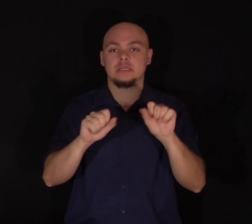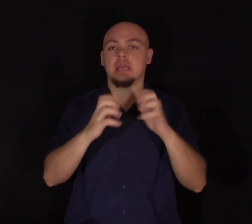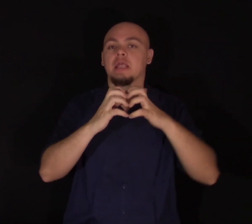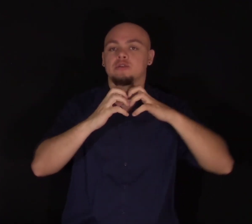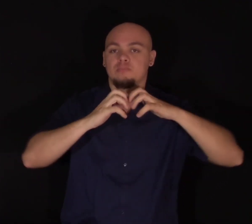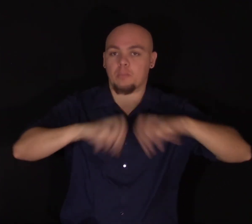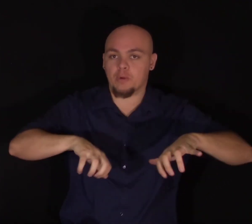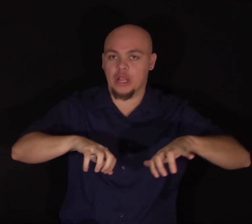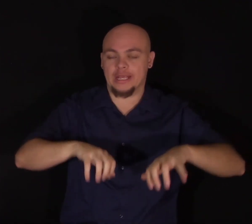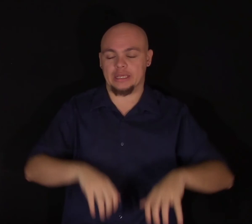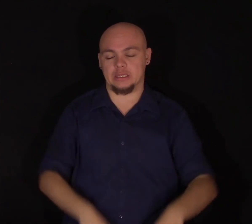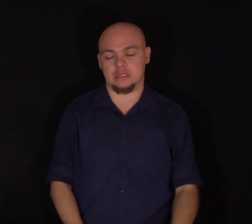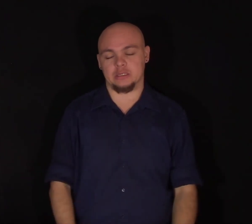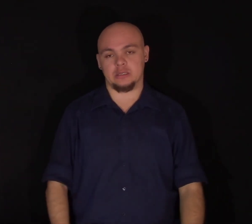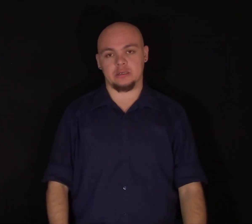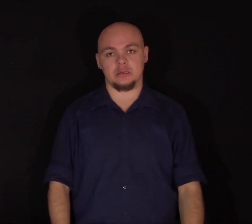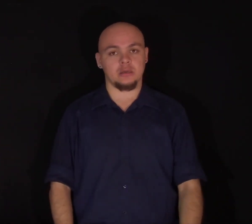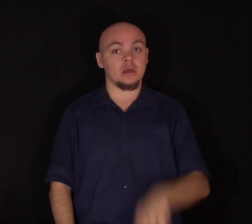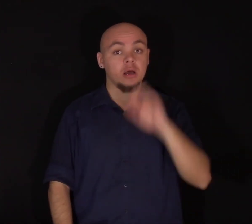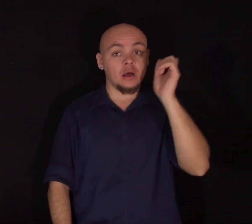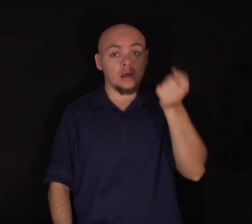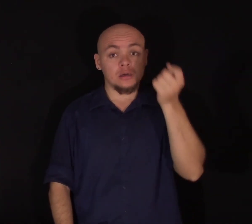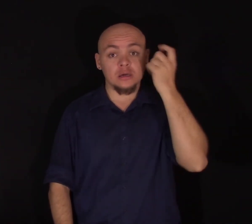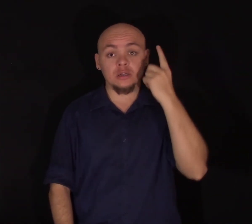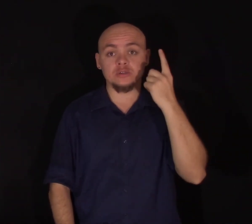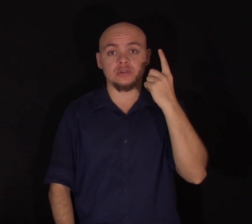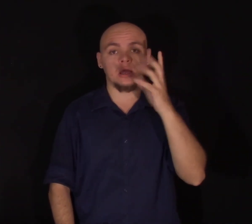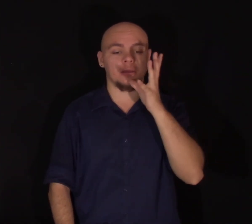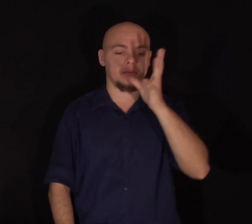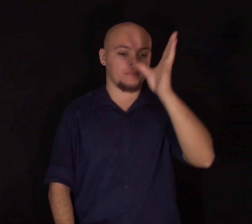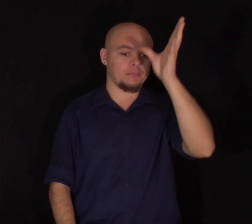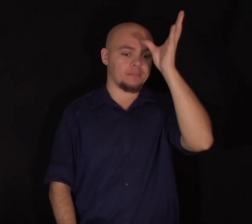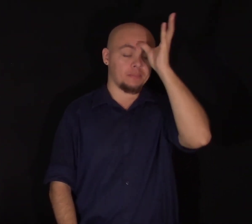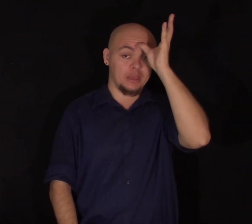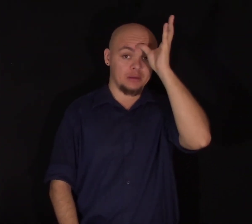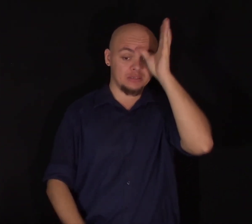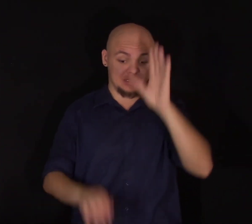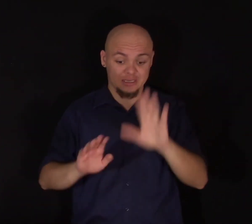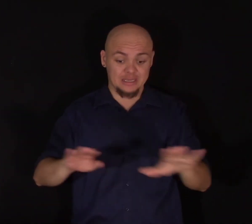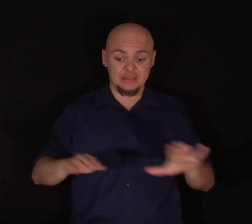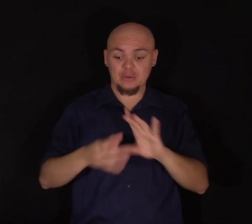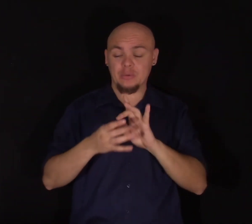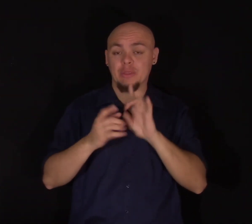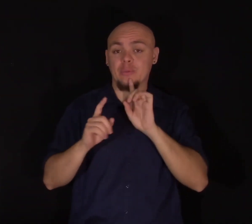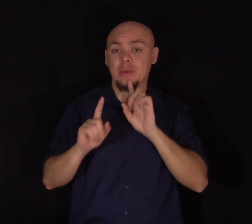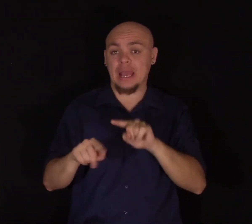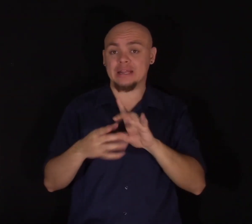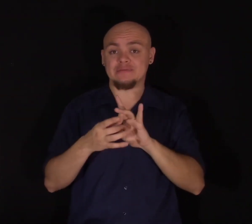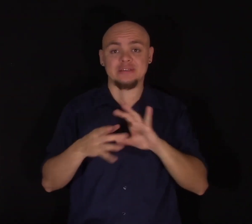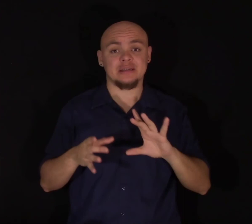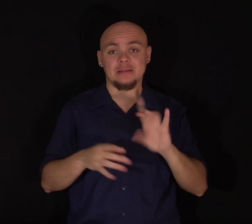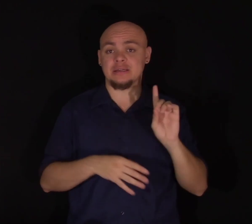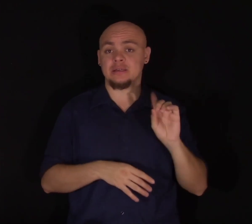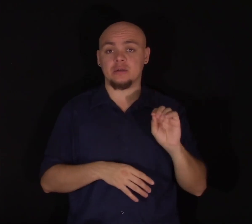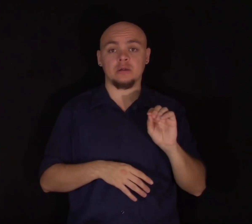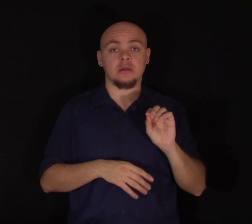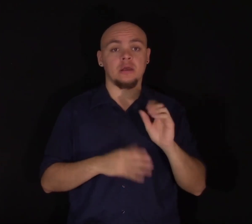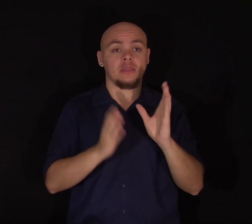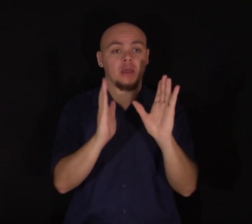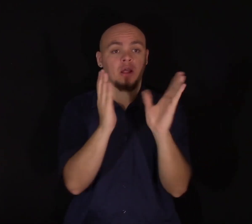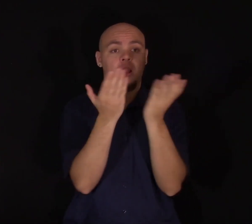I need you to understand that parents of kiddos with reactive attachment disorder are behind closed